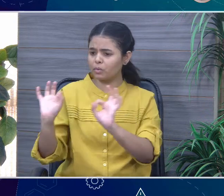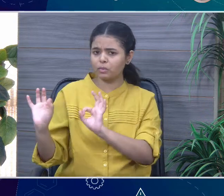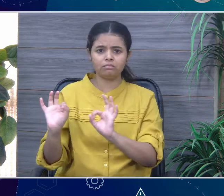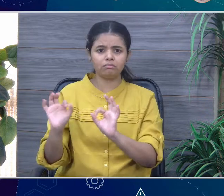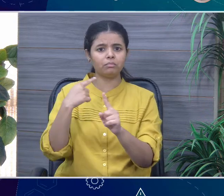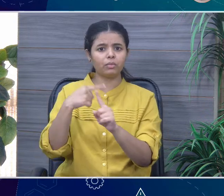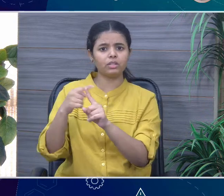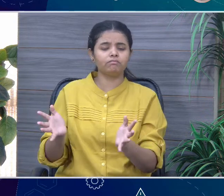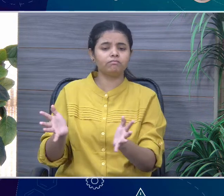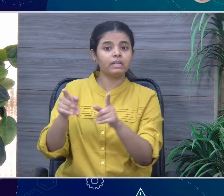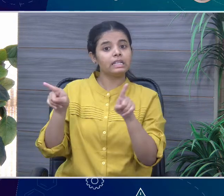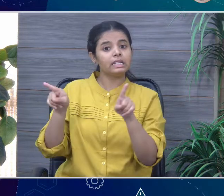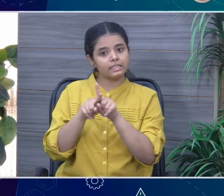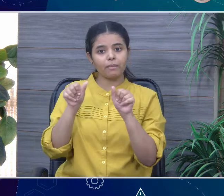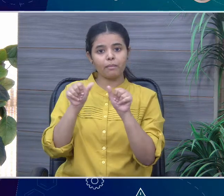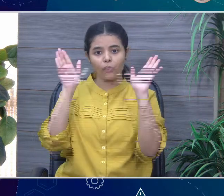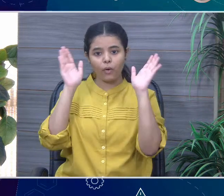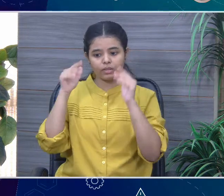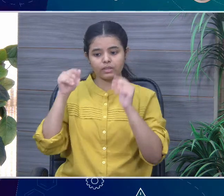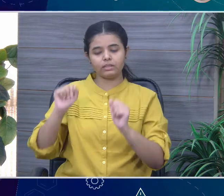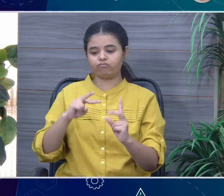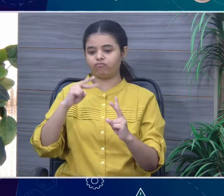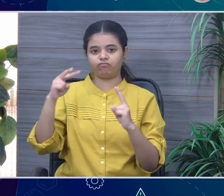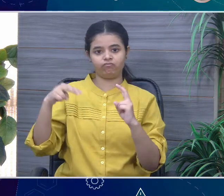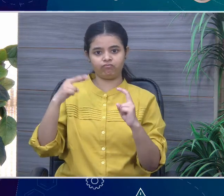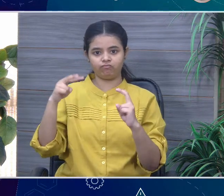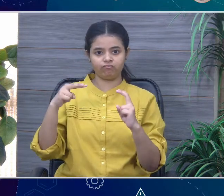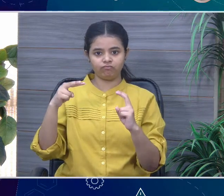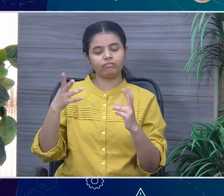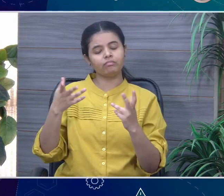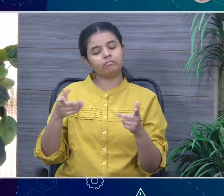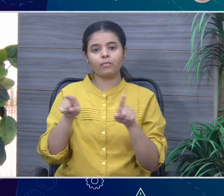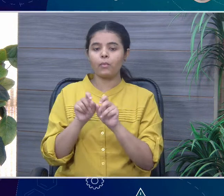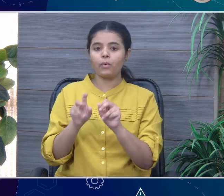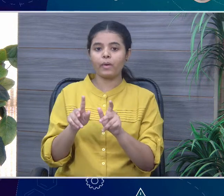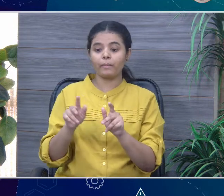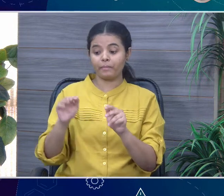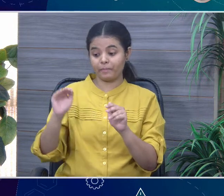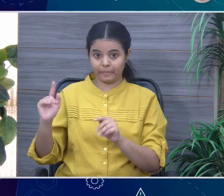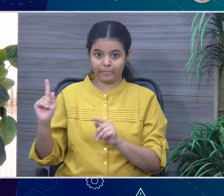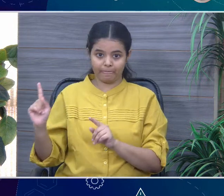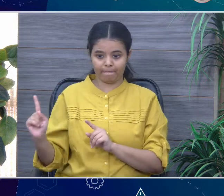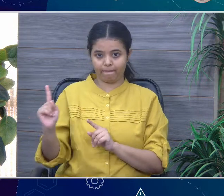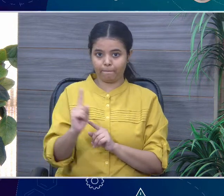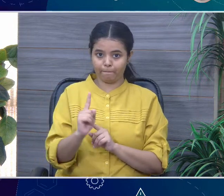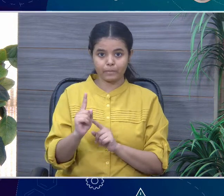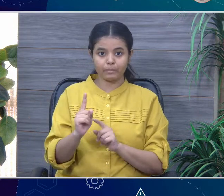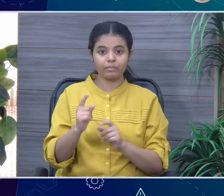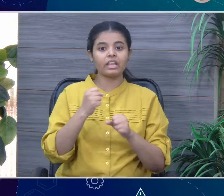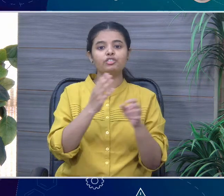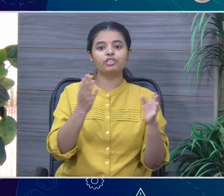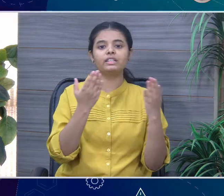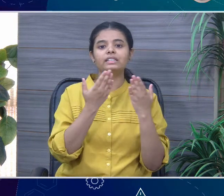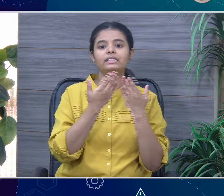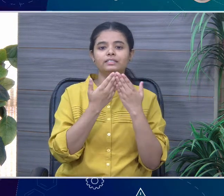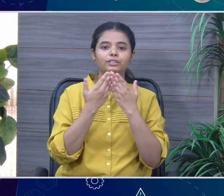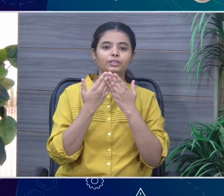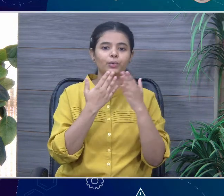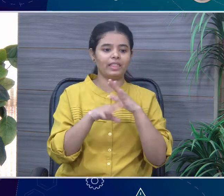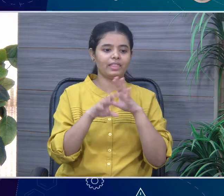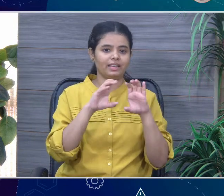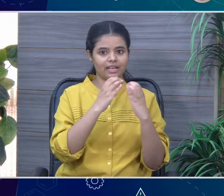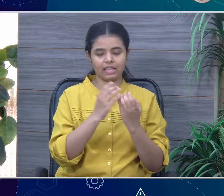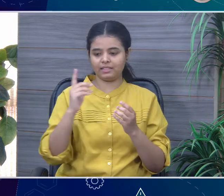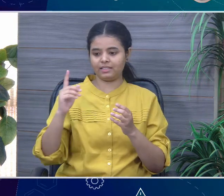their preference. Now what happens is, if I bring a child with autism to the general classroom